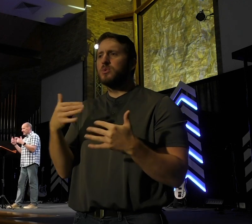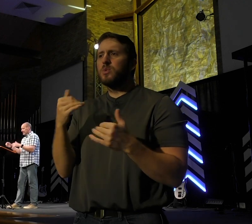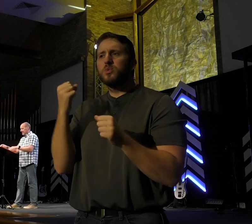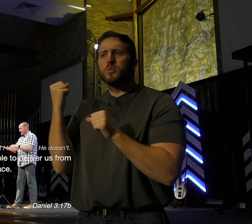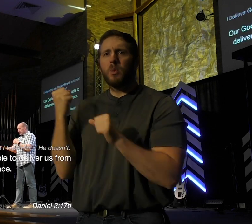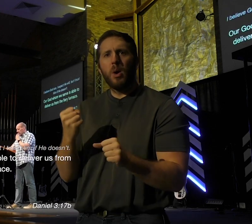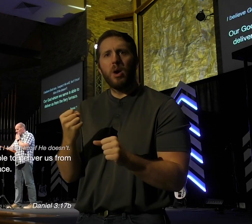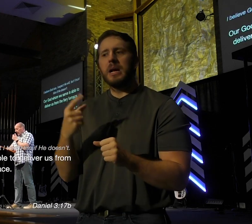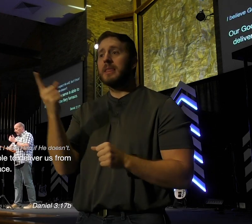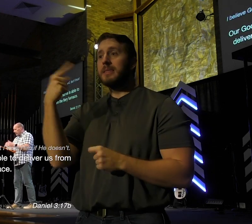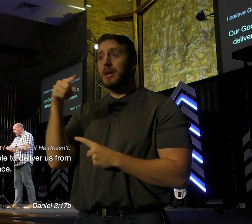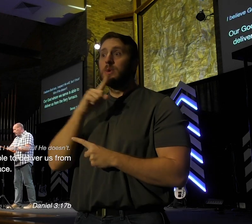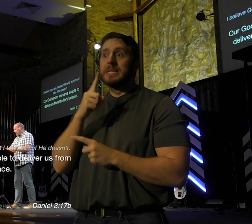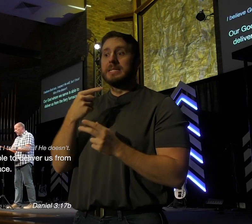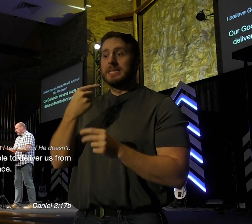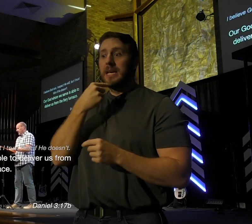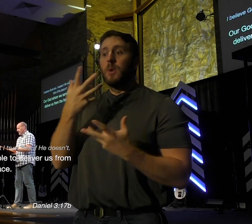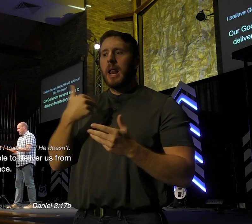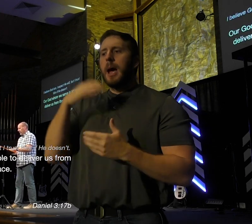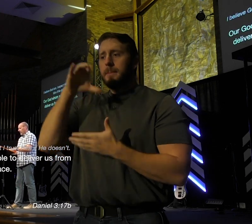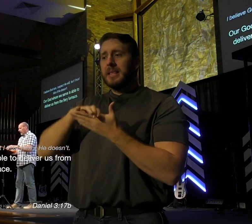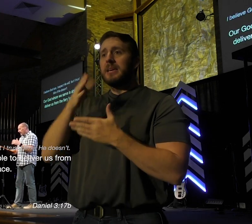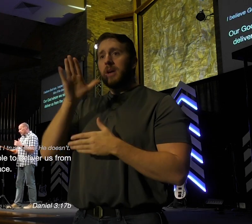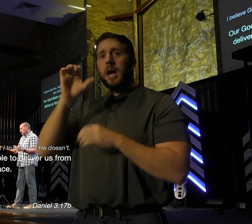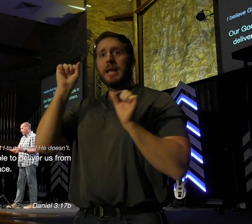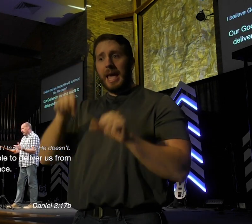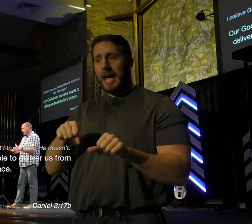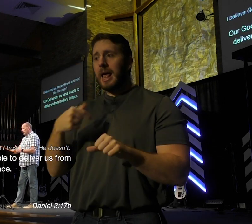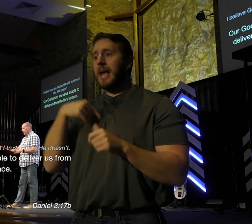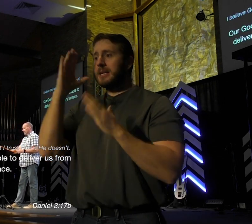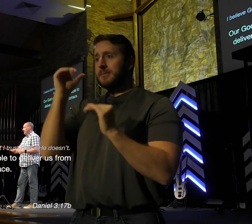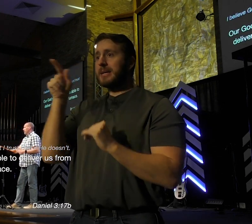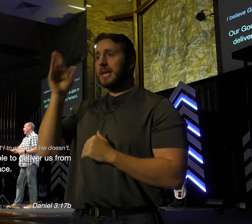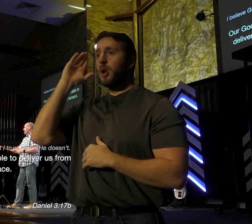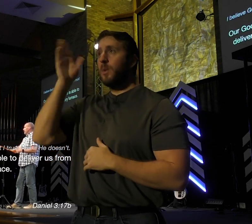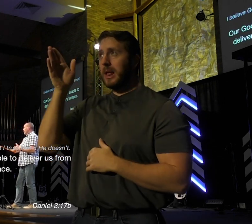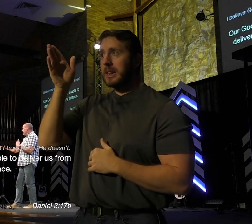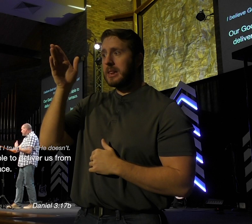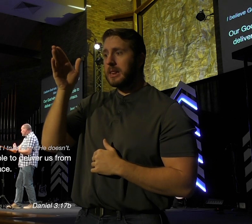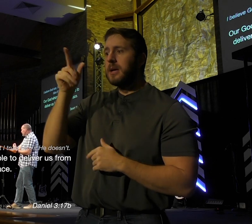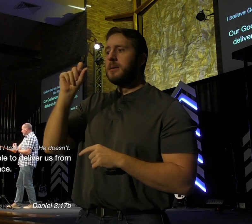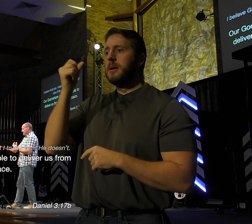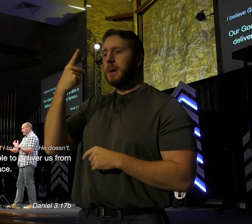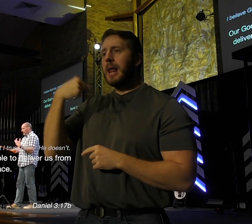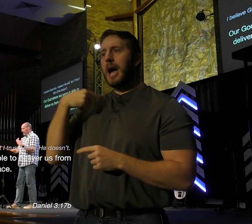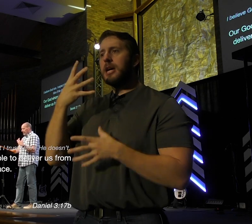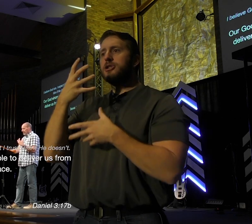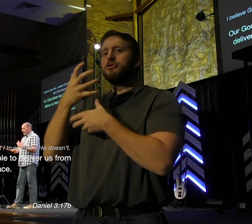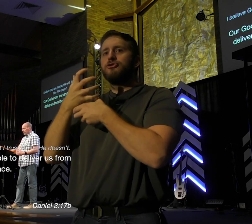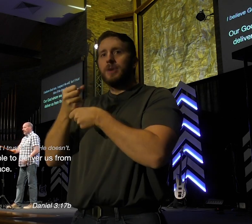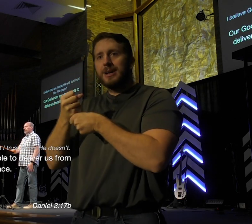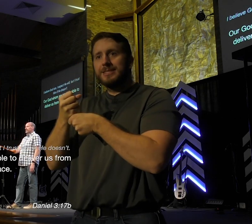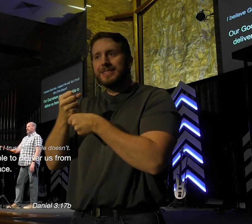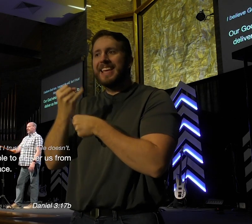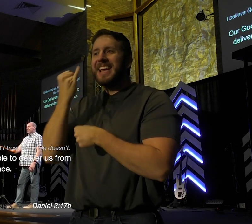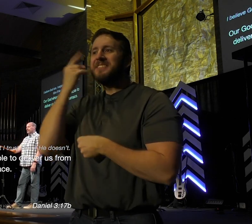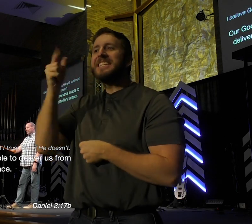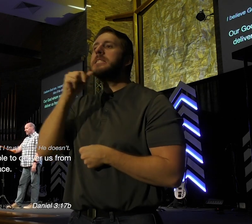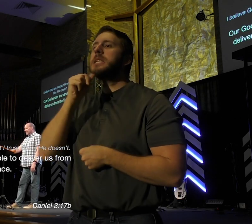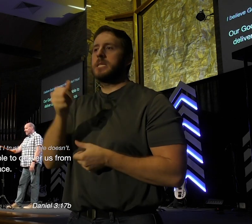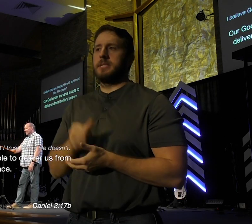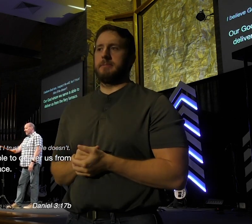They basically said this, I believe God can, I expect he will, but I trust if he